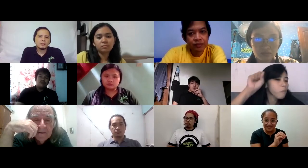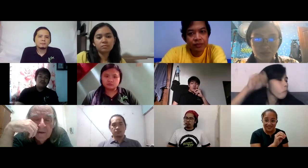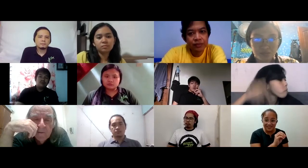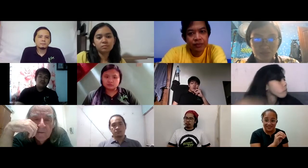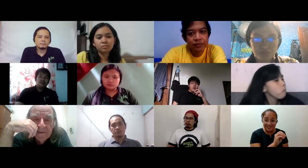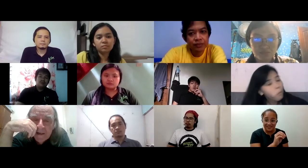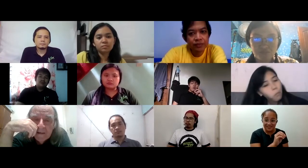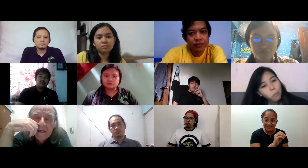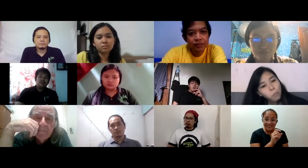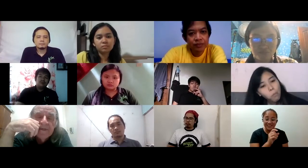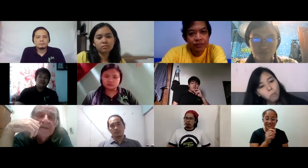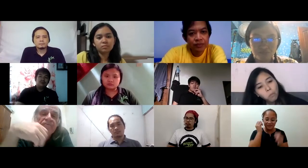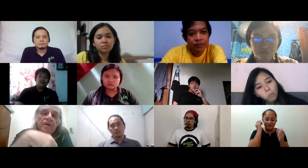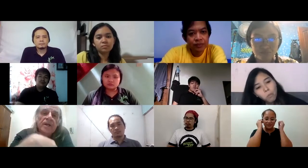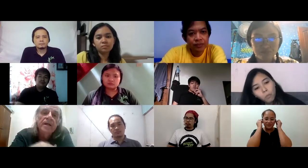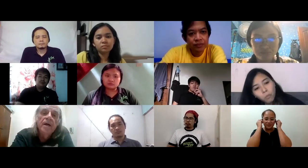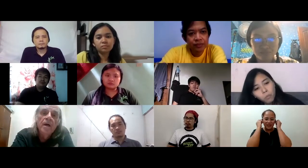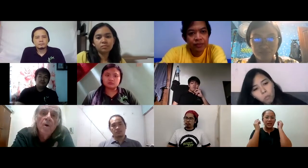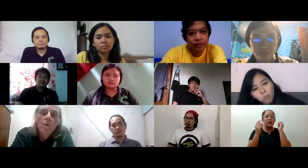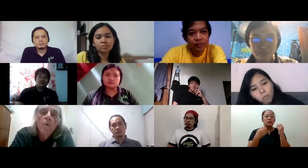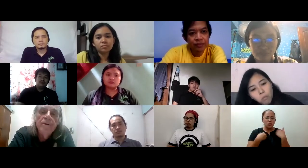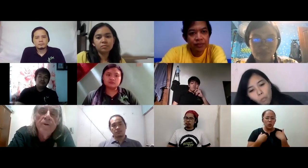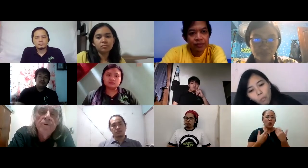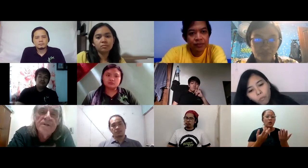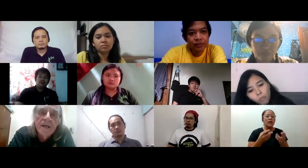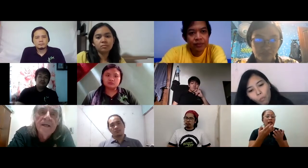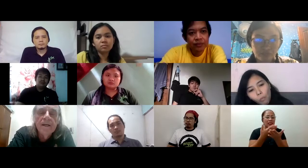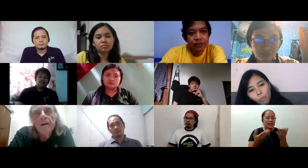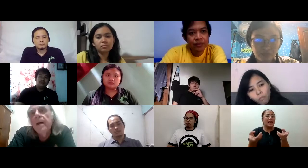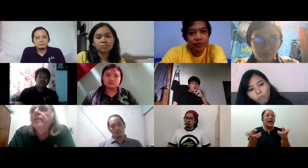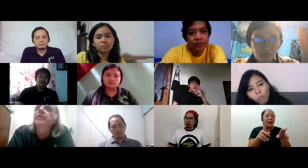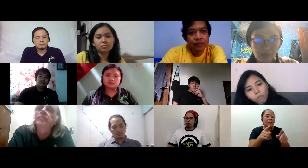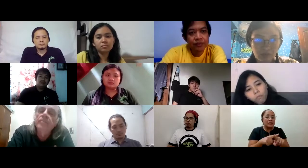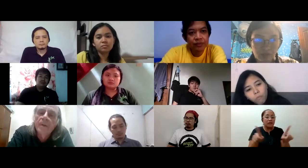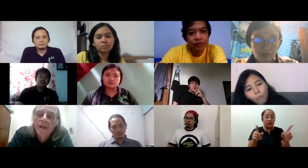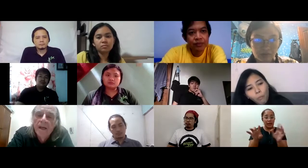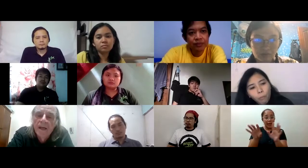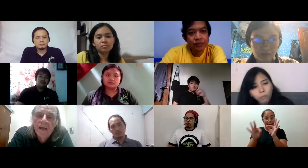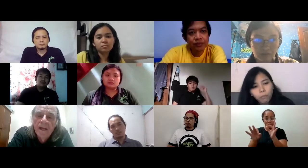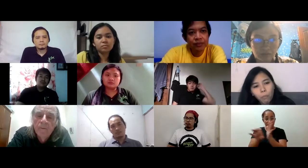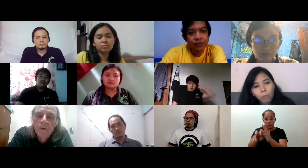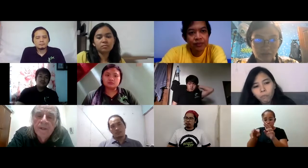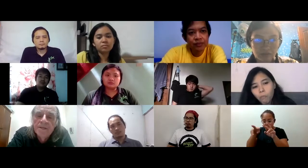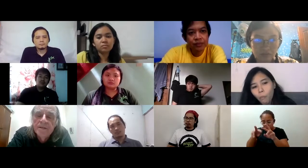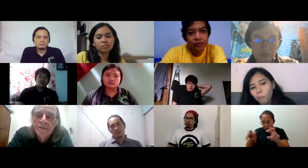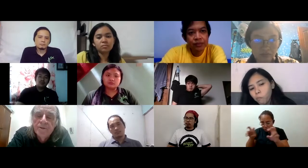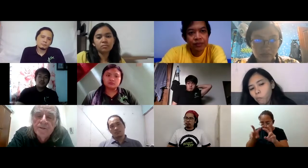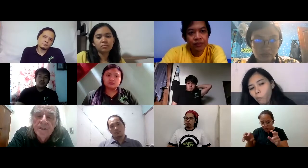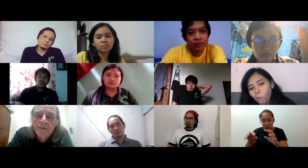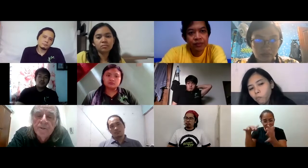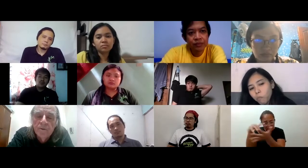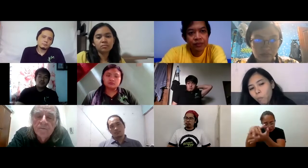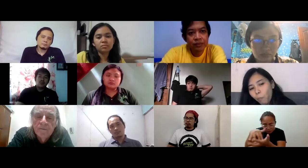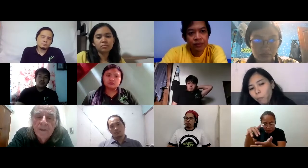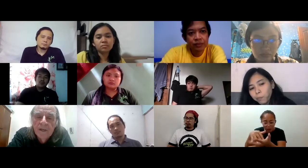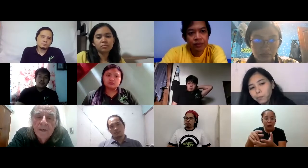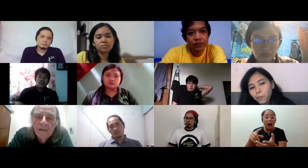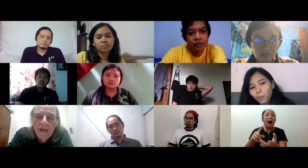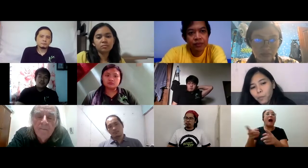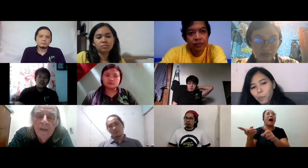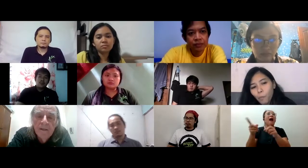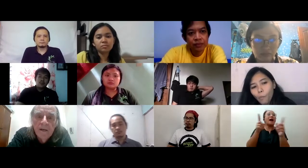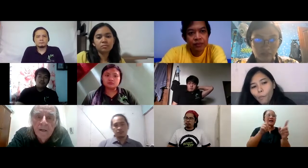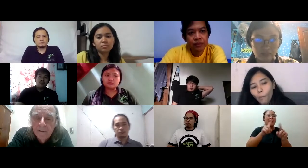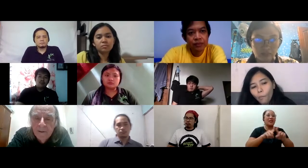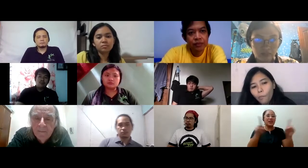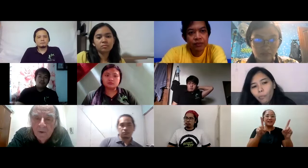Right. Okay, so things happen differently when you study about them. And when these teachers teach you,